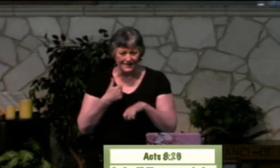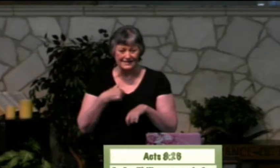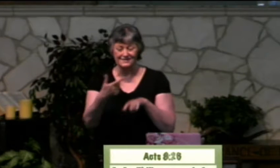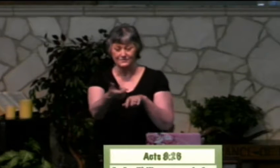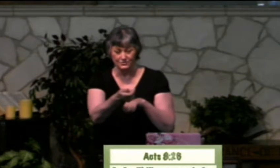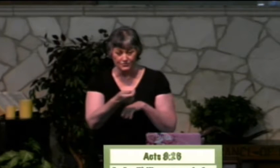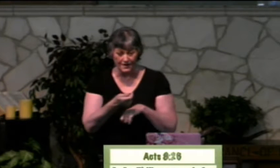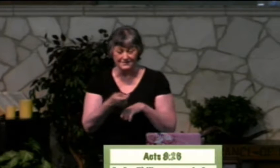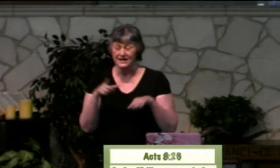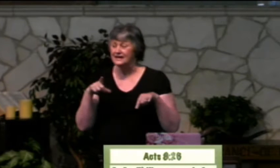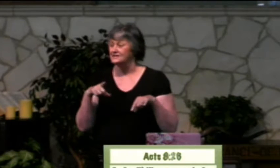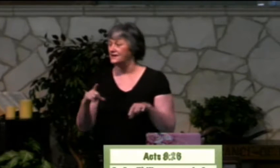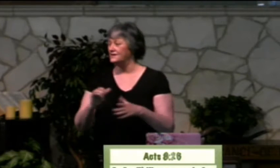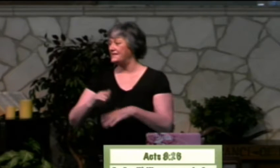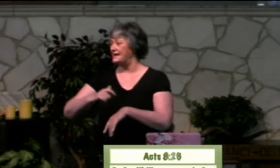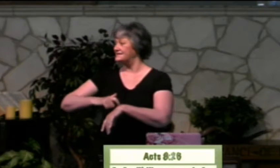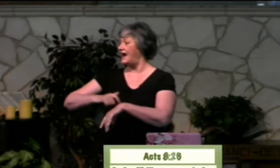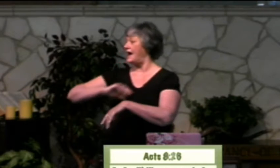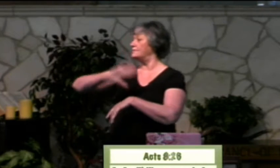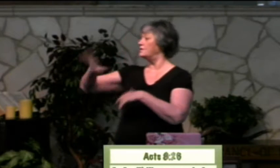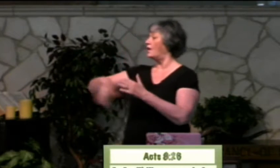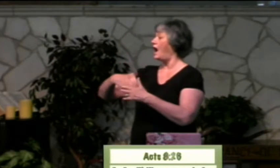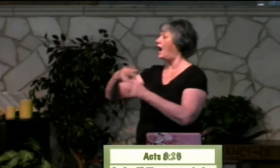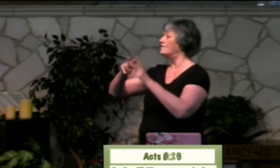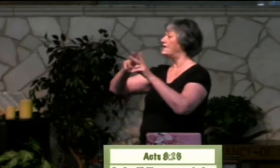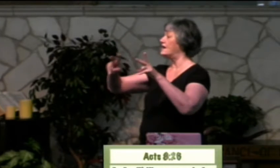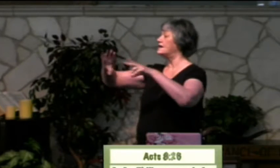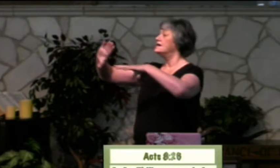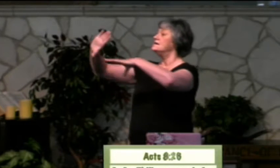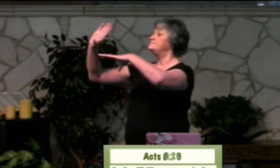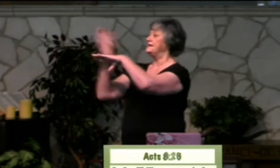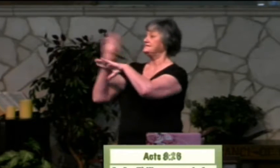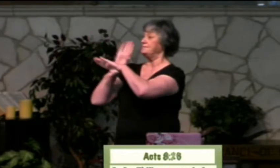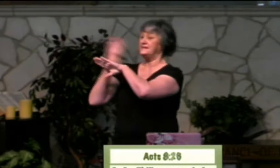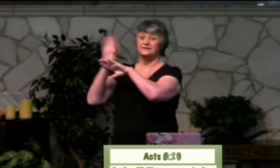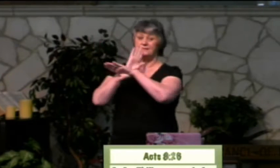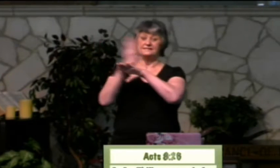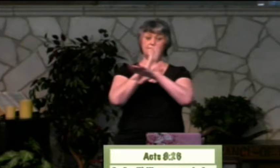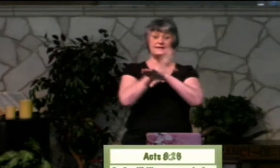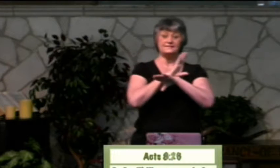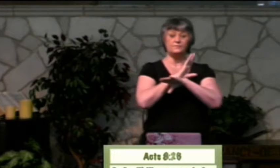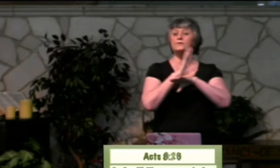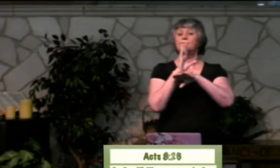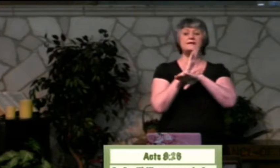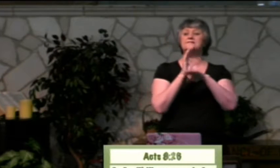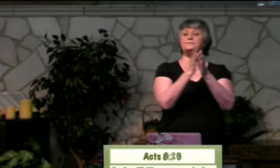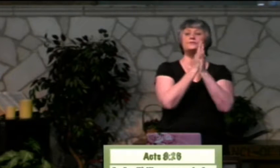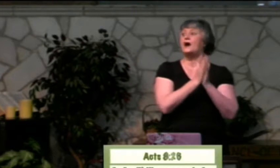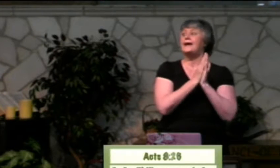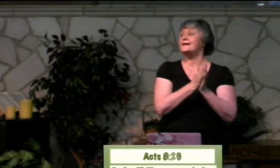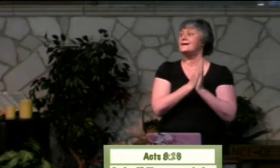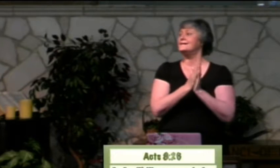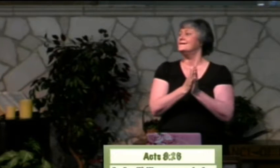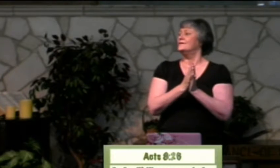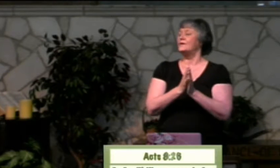us, it was drawing us. During that time, we were all very busy, busy, busy, busy. We were busy praying, we were